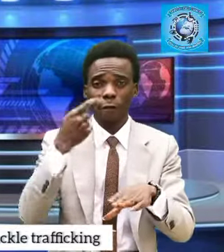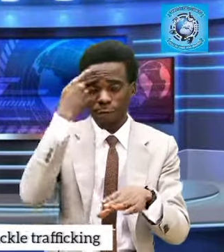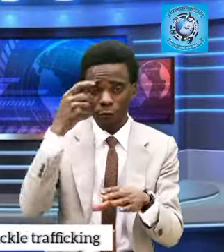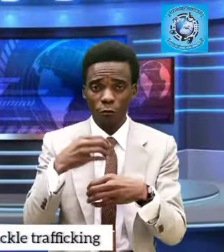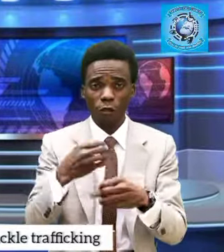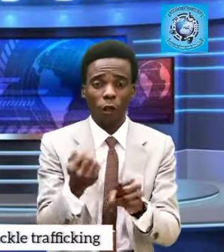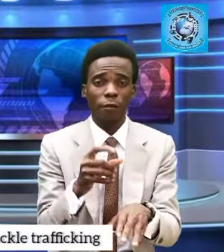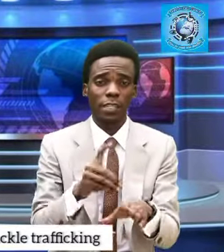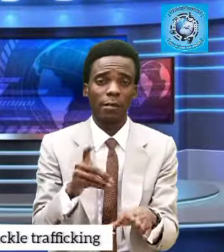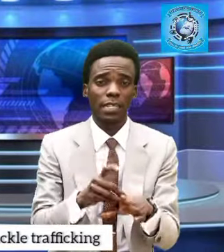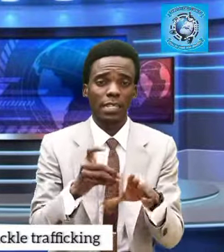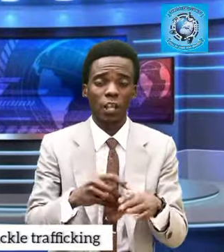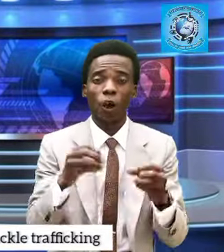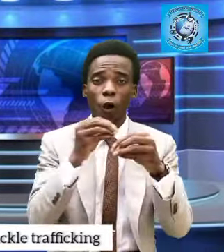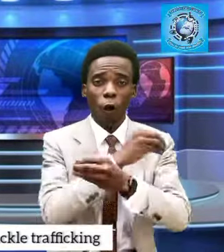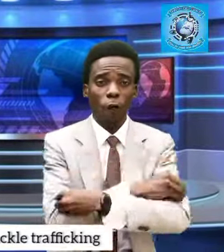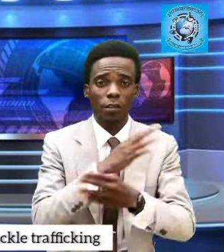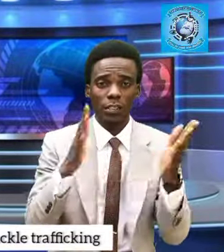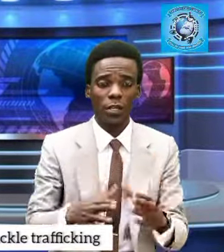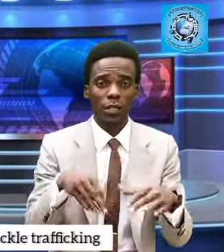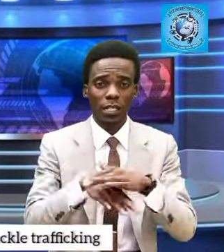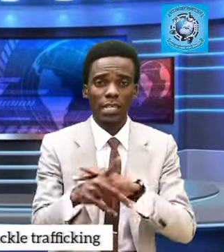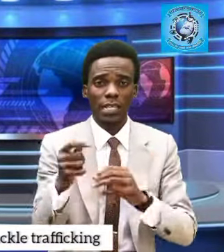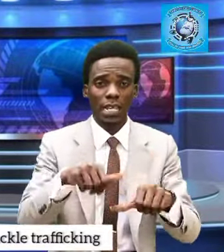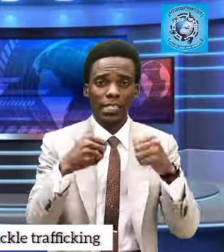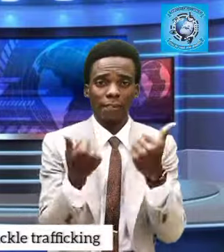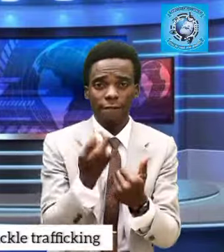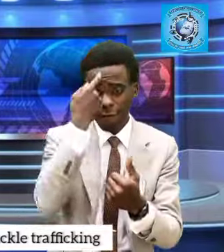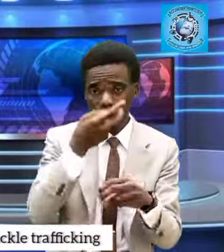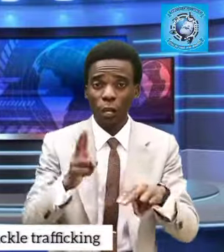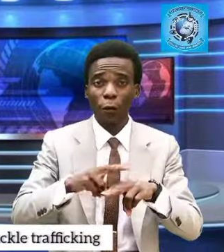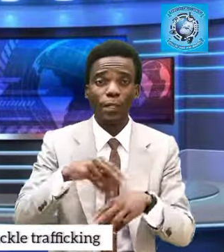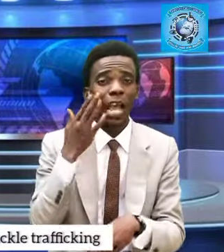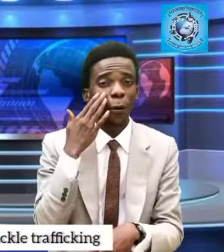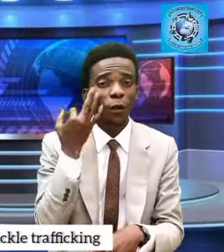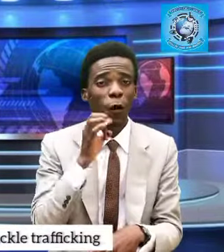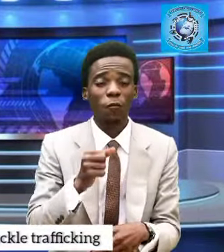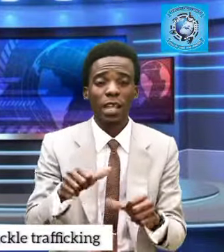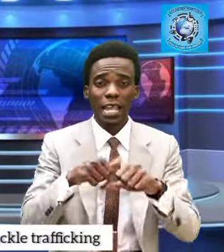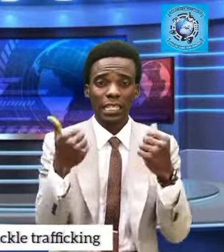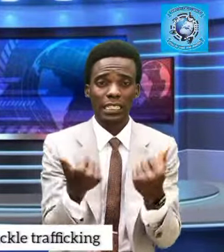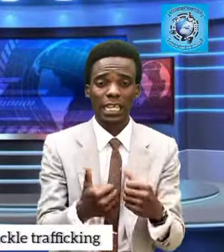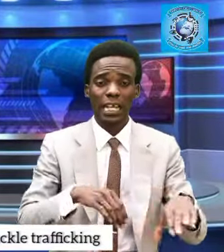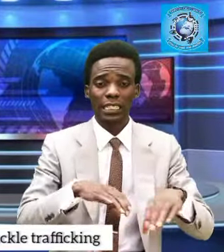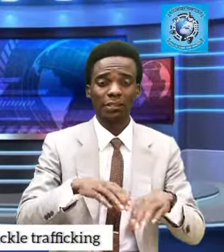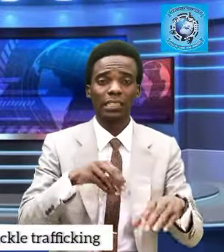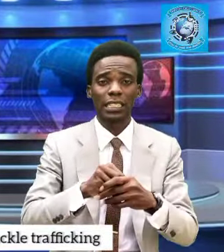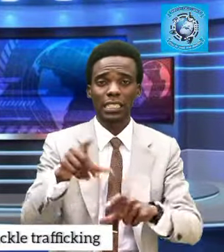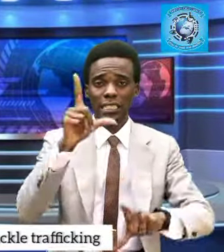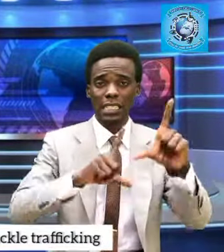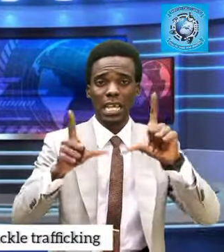disability desk officer within the agency for increased awareness of its agency's activities in sign